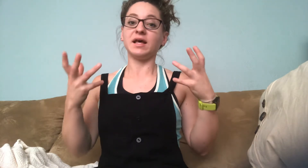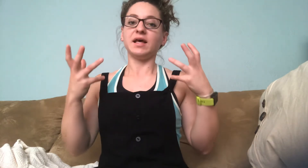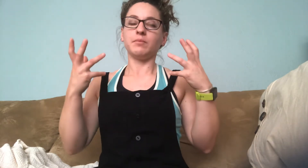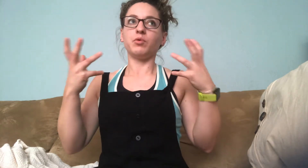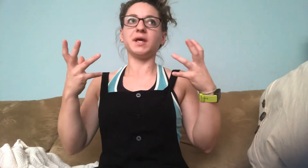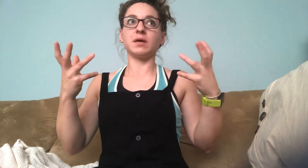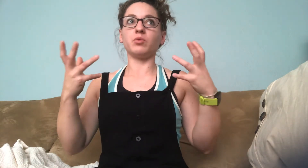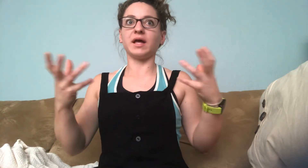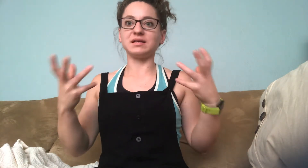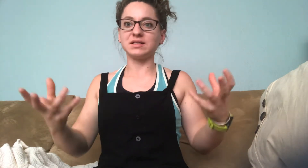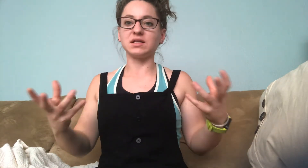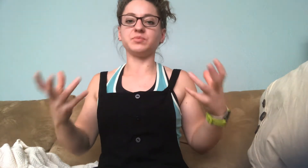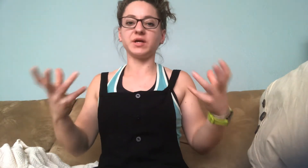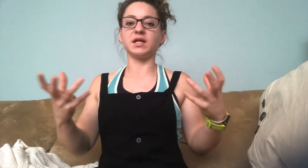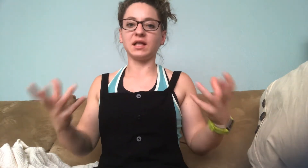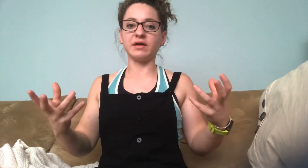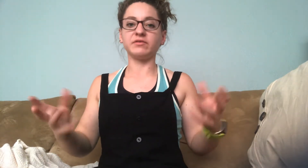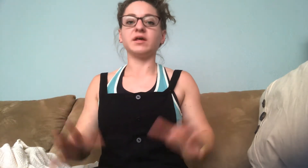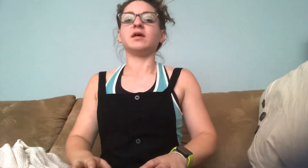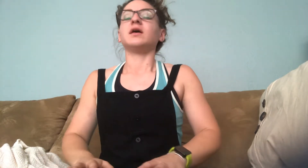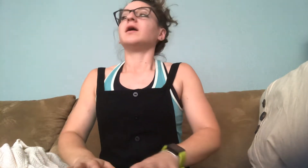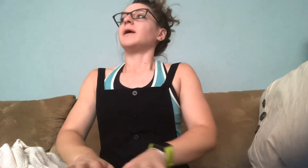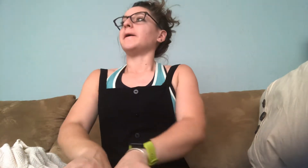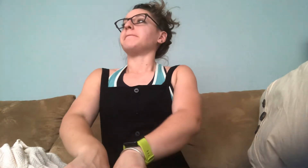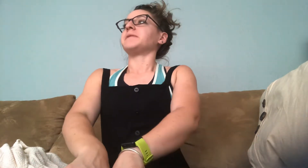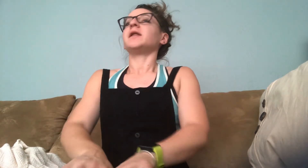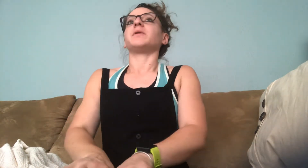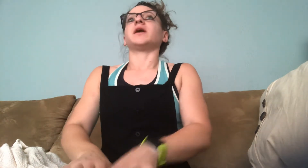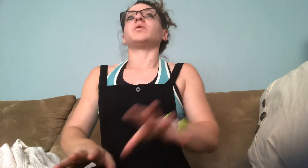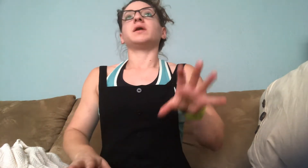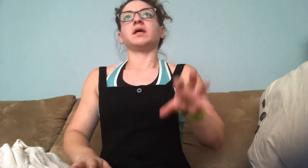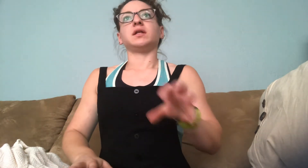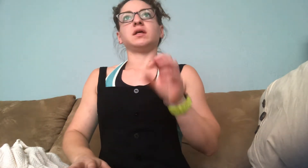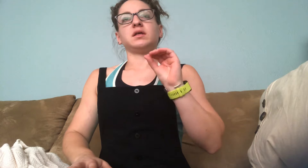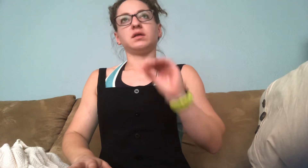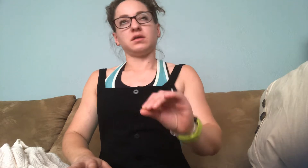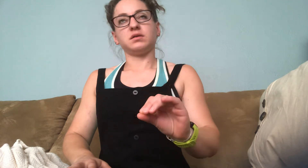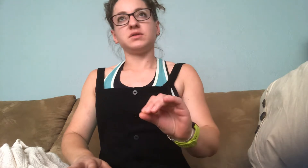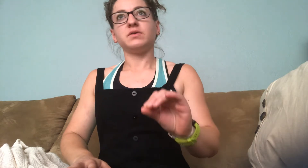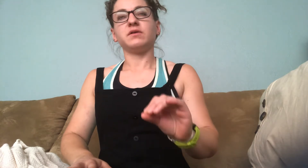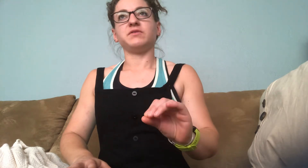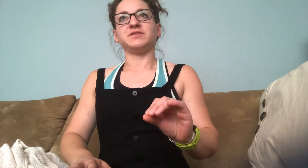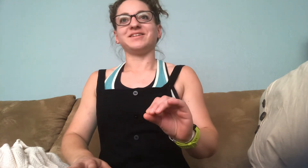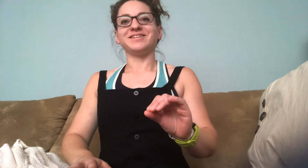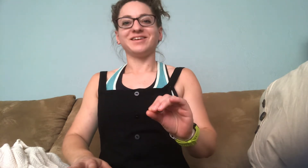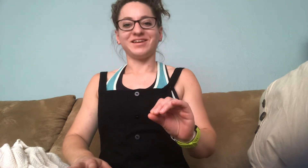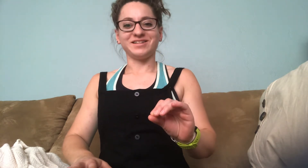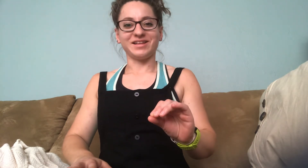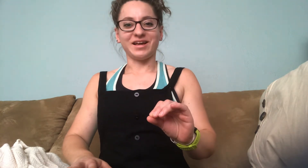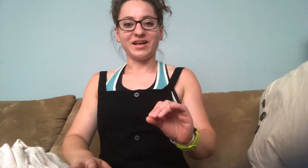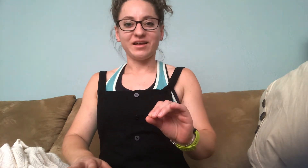bring that, make it more ASL, to bring it alive. Anyway, I don't want to get too confusing into